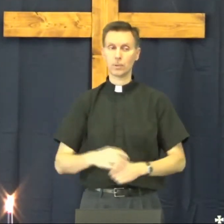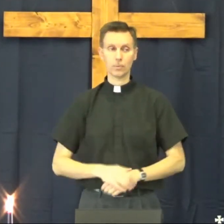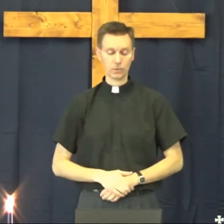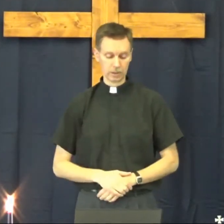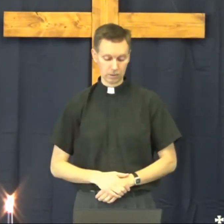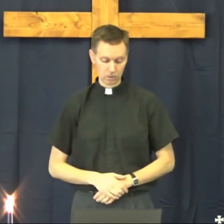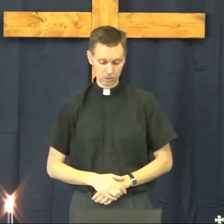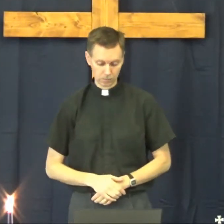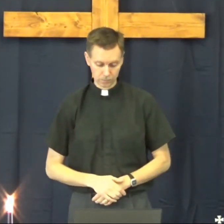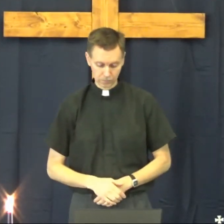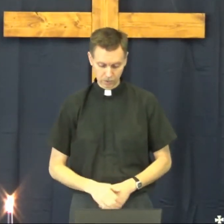people's sins.